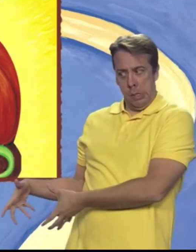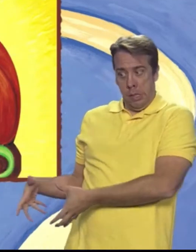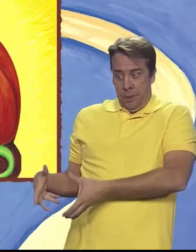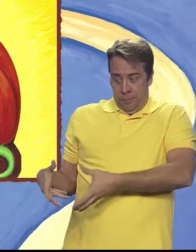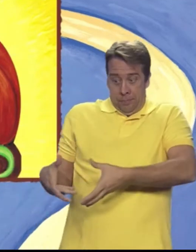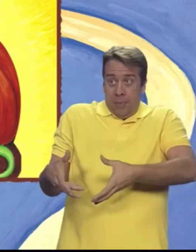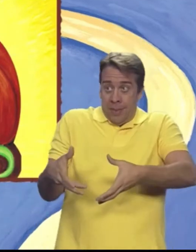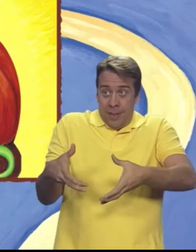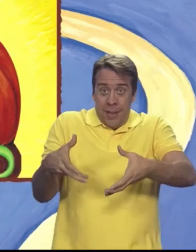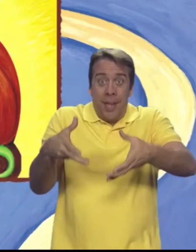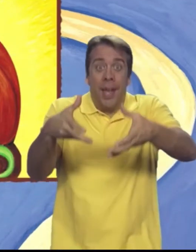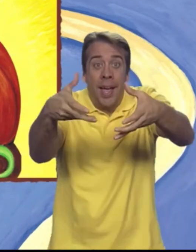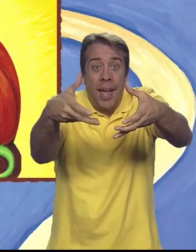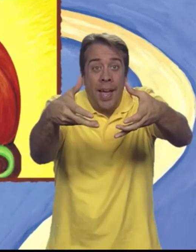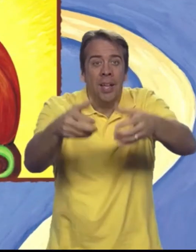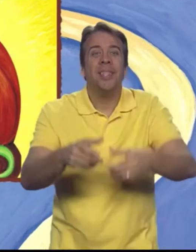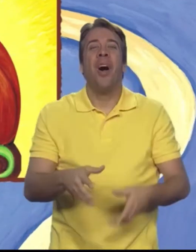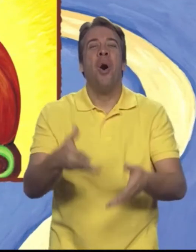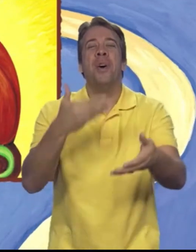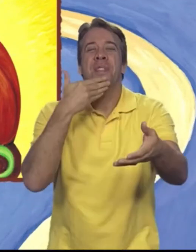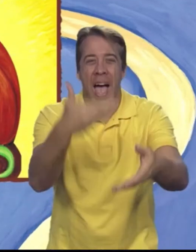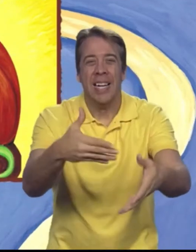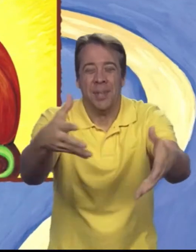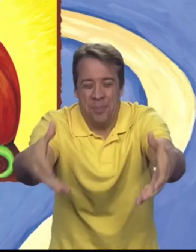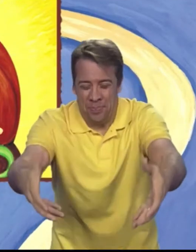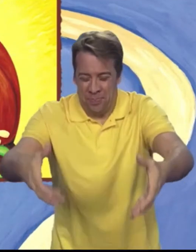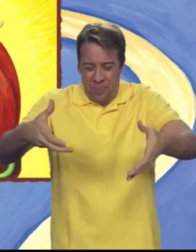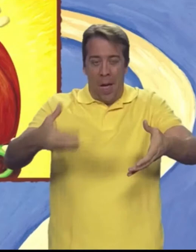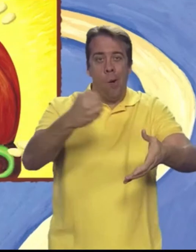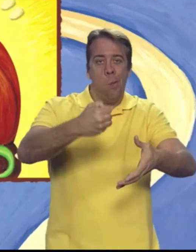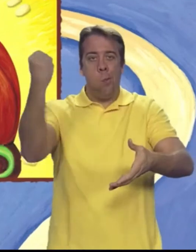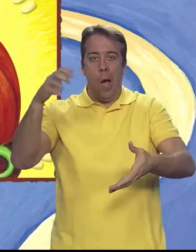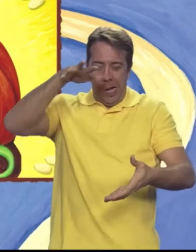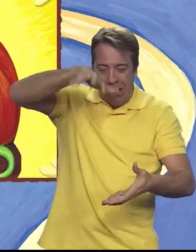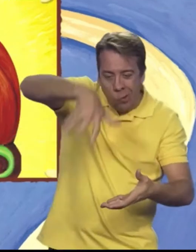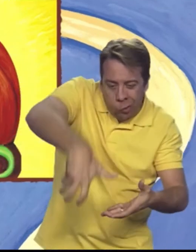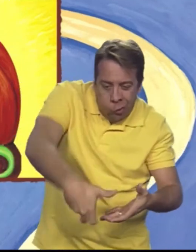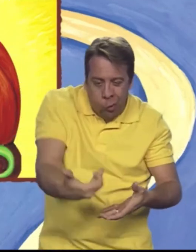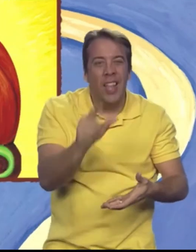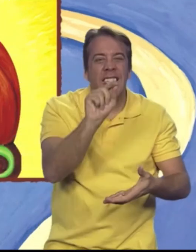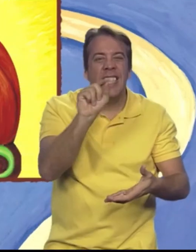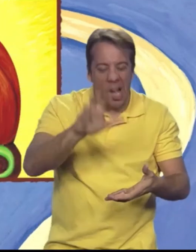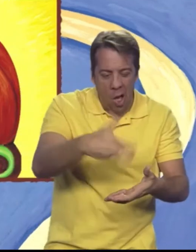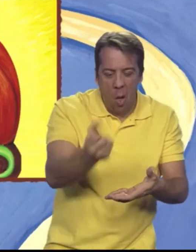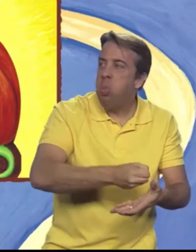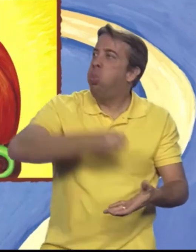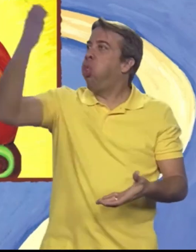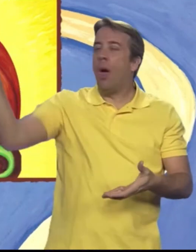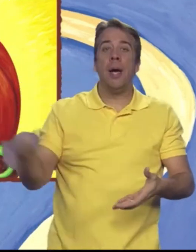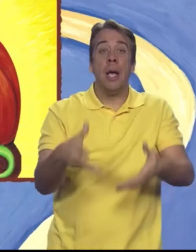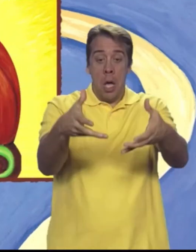Her fairy godmother scooped out all the seeds, put it on the floor and hit it with her wand.